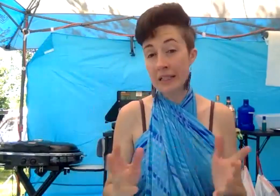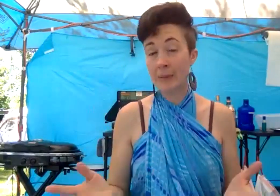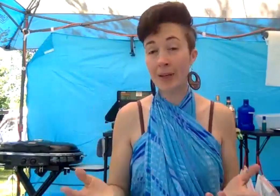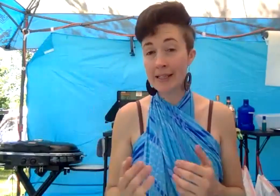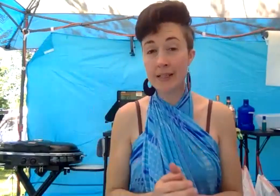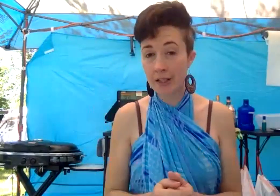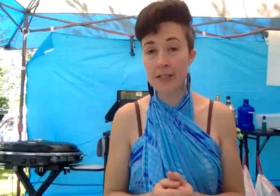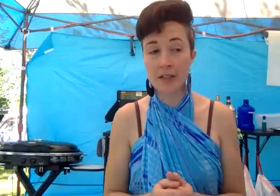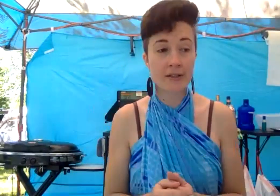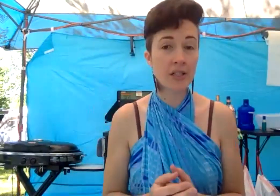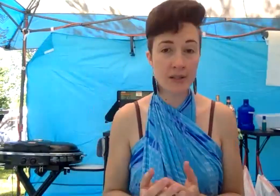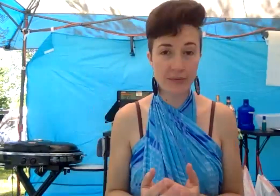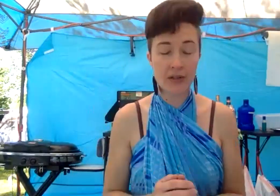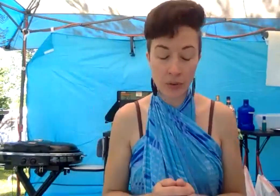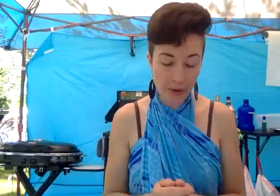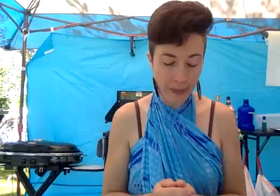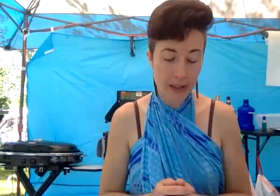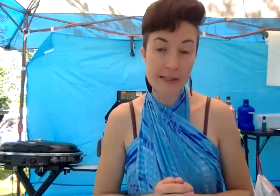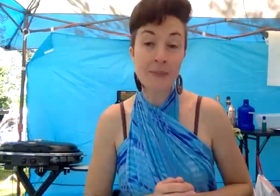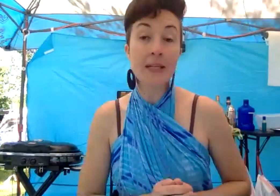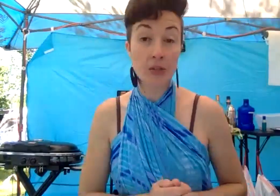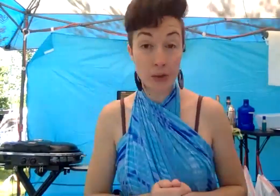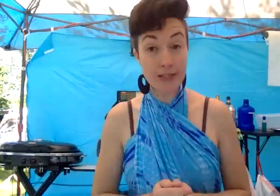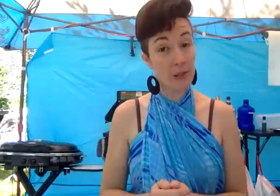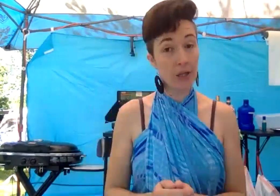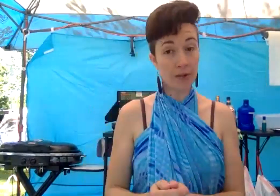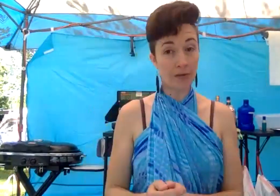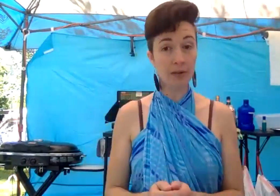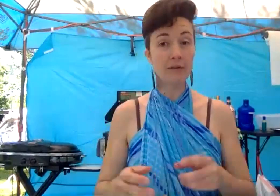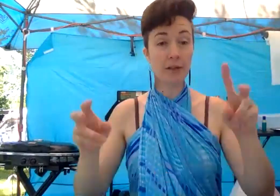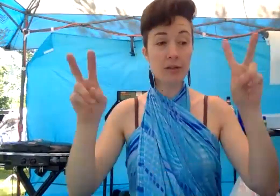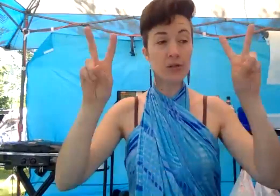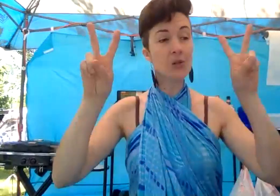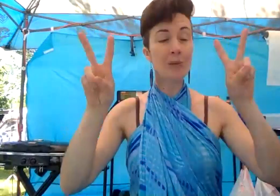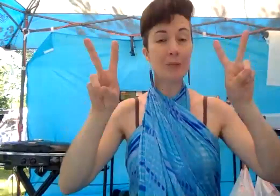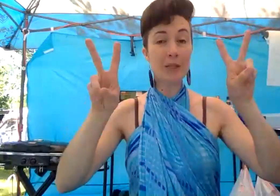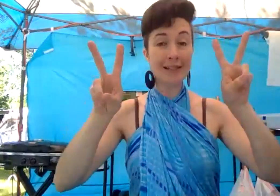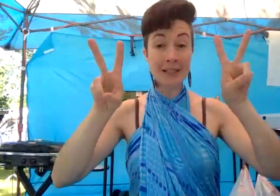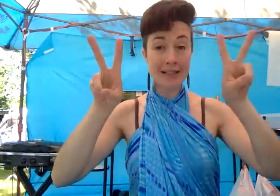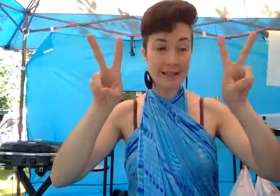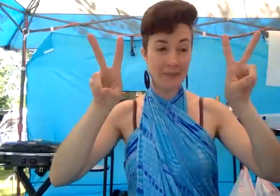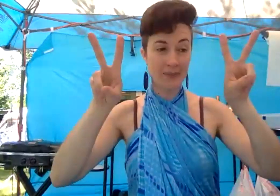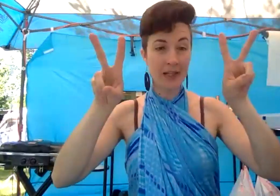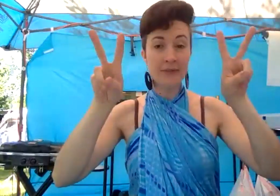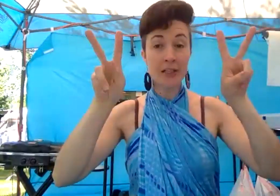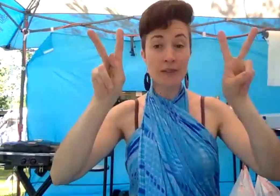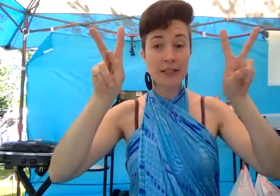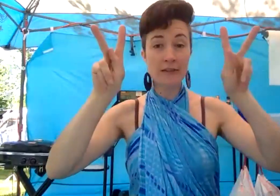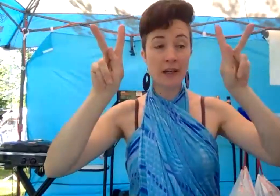it can apply to any caretaker, such as a friend or grandparent. It's tricky, so I'll talk you through it. First, you make peace signs. Then you stick your